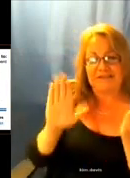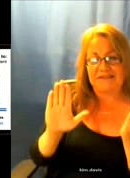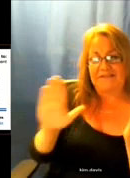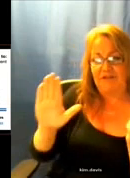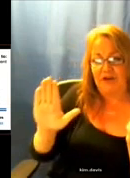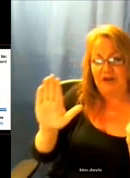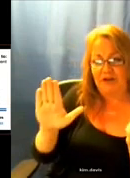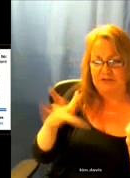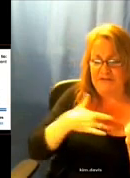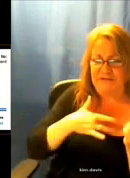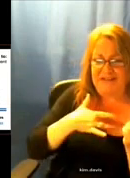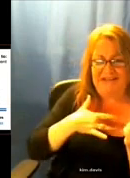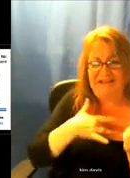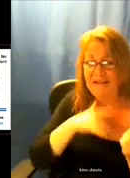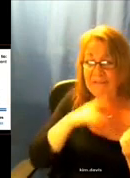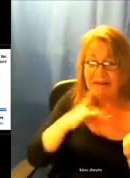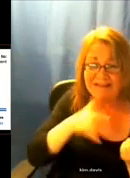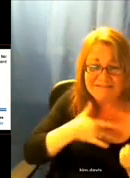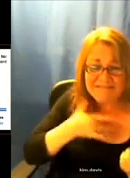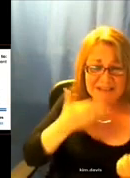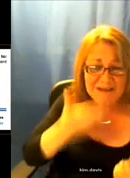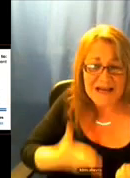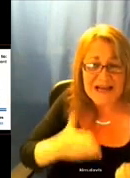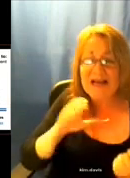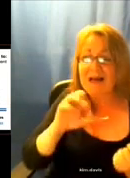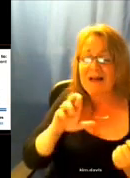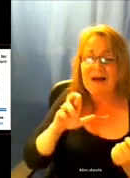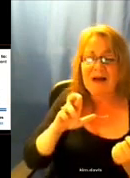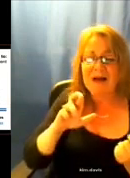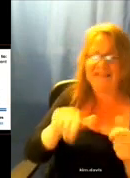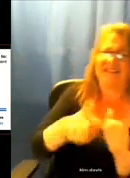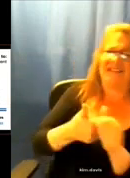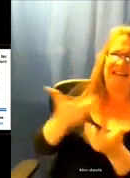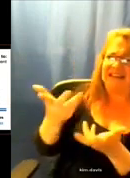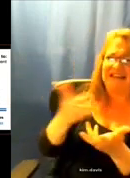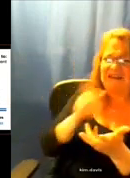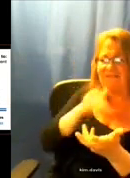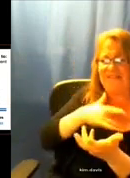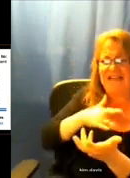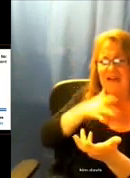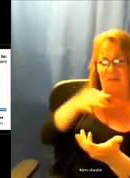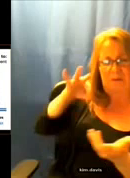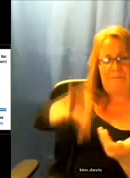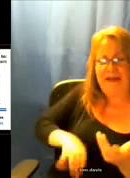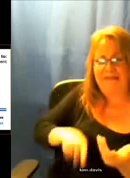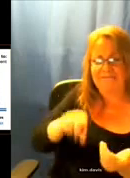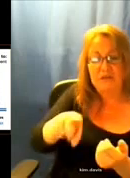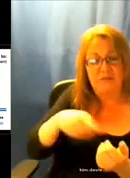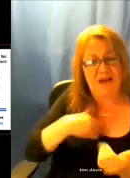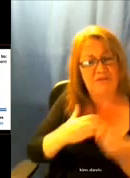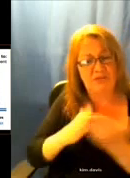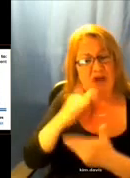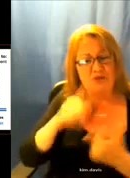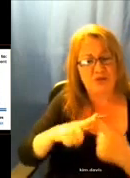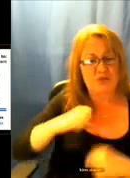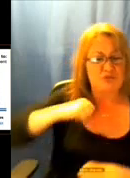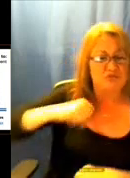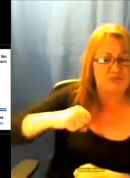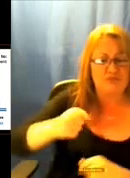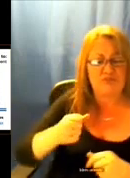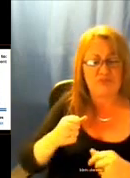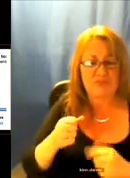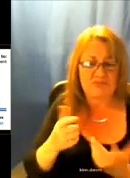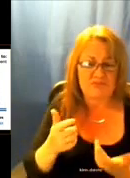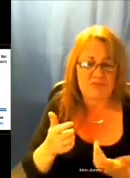And if you refuse to receive some action or services, I feel well, and then but